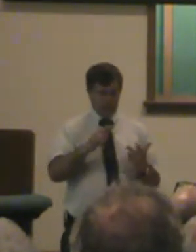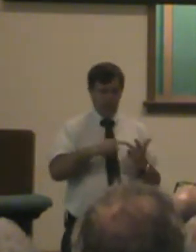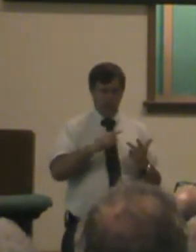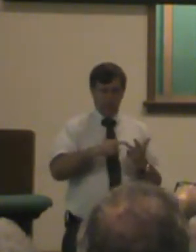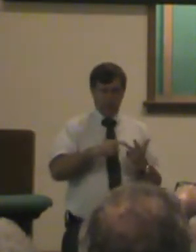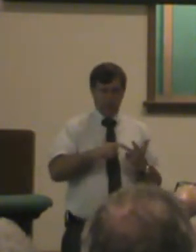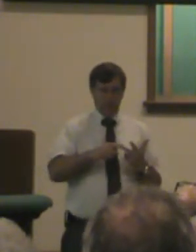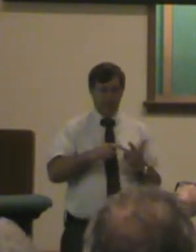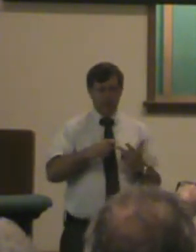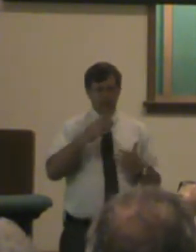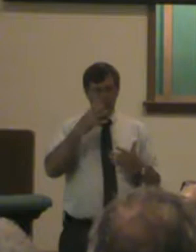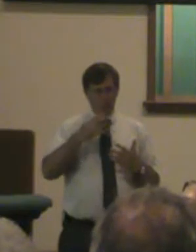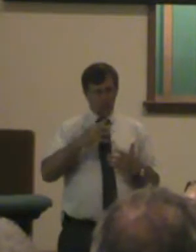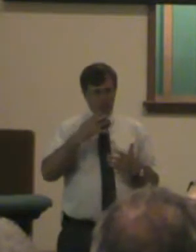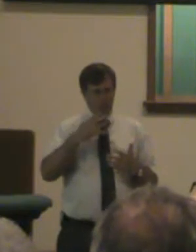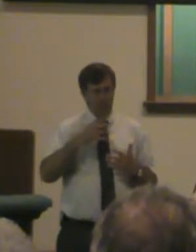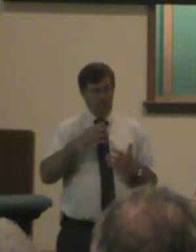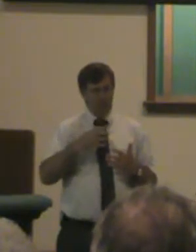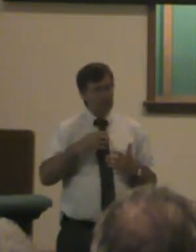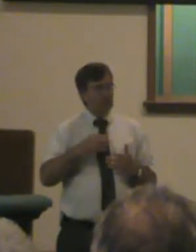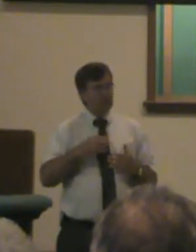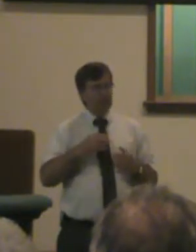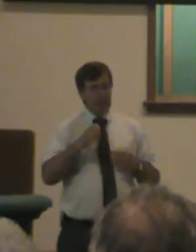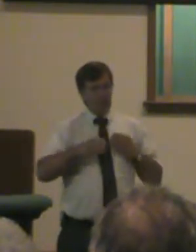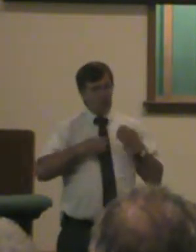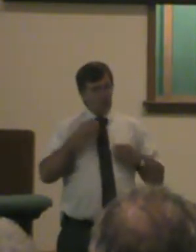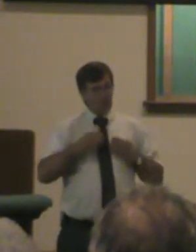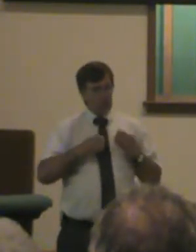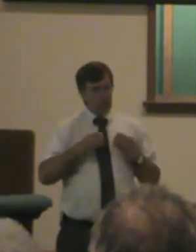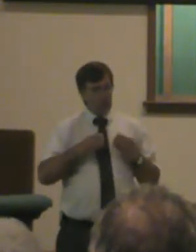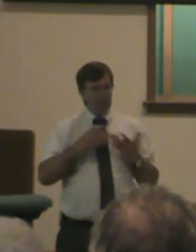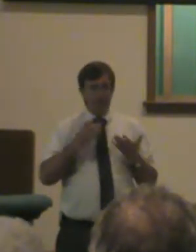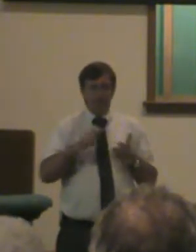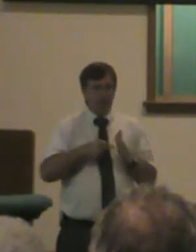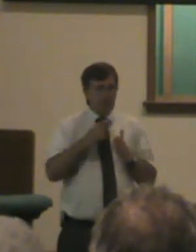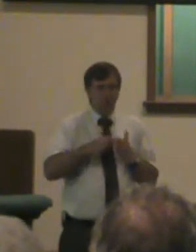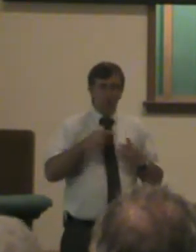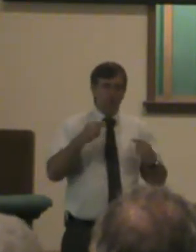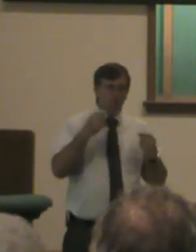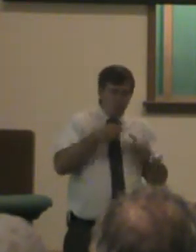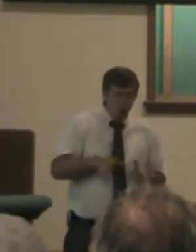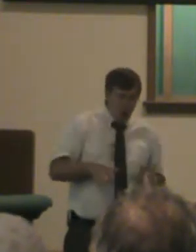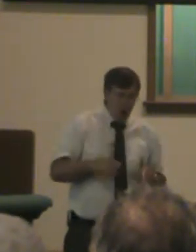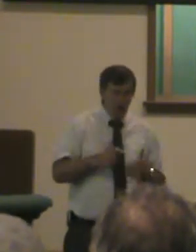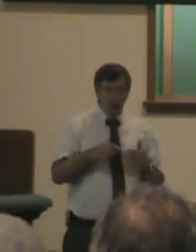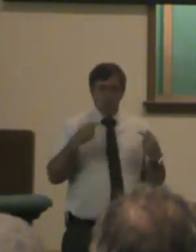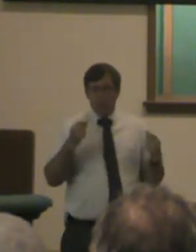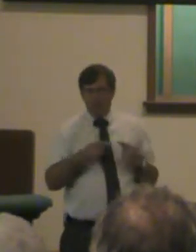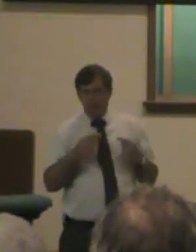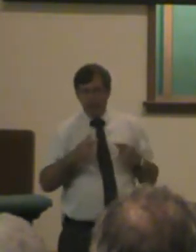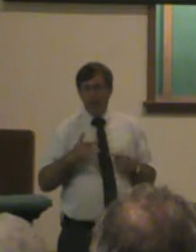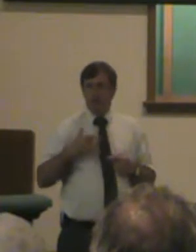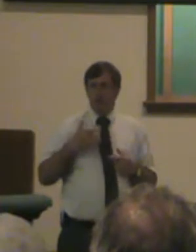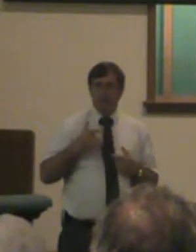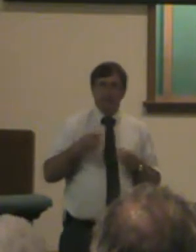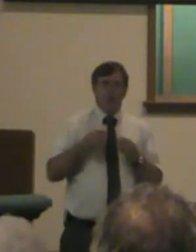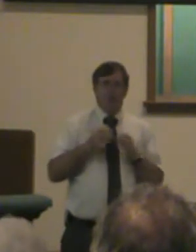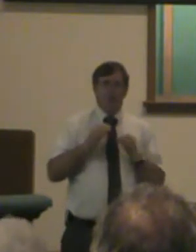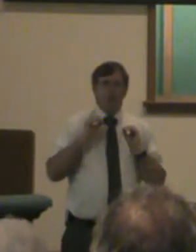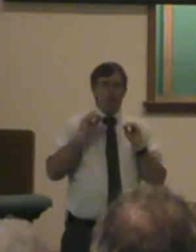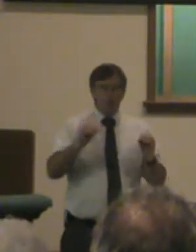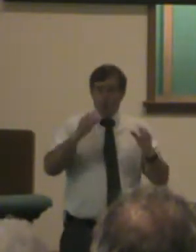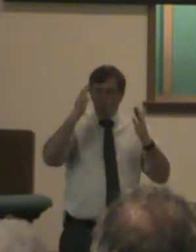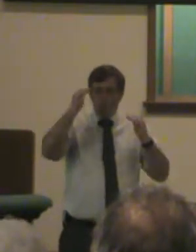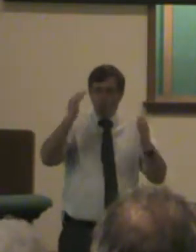of loss, your sense of pain, or sometimes even your sense of helplessness or hopelessness, the sense that there's nothing I can do about